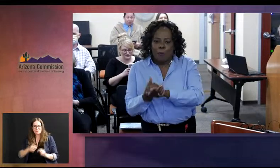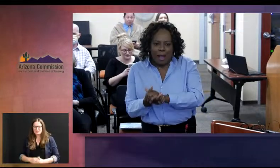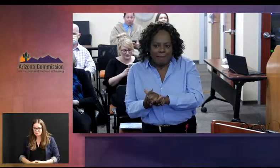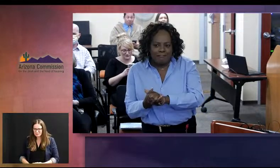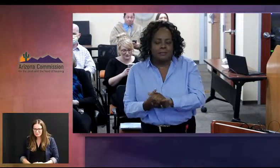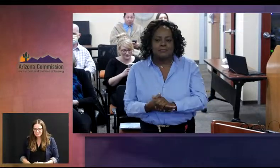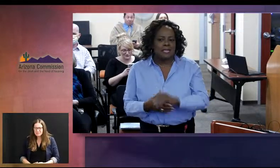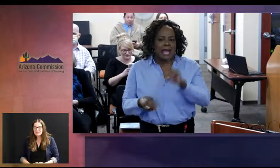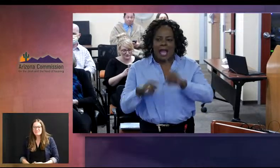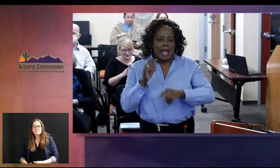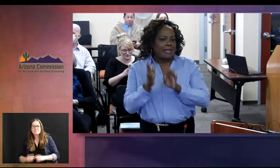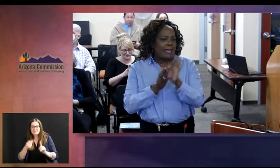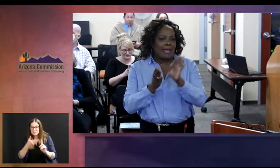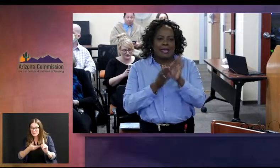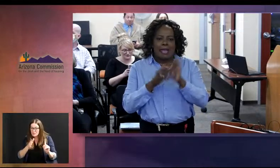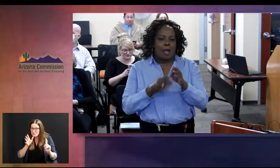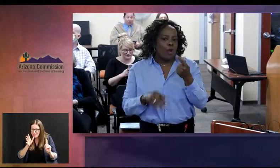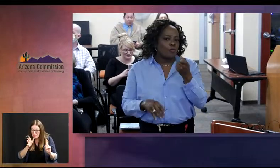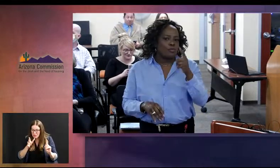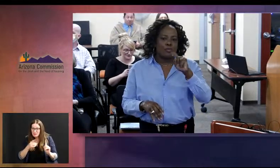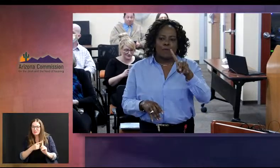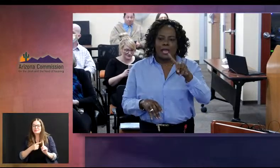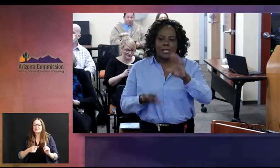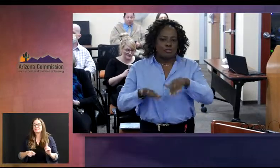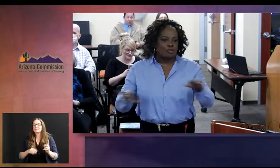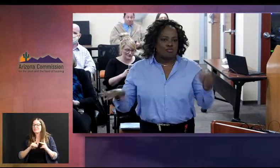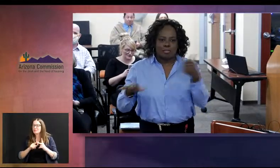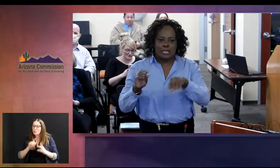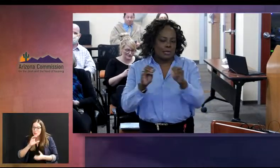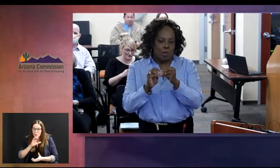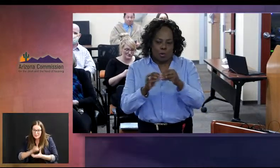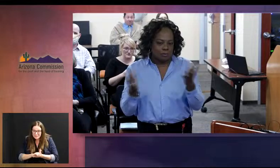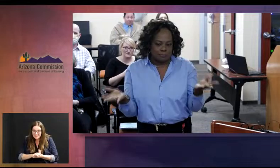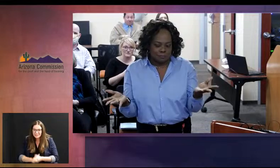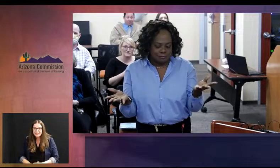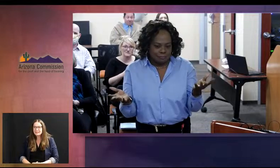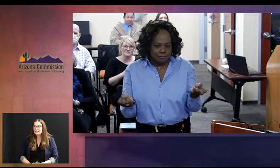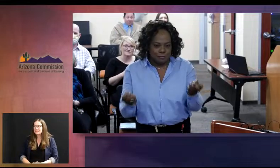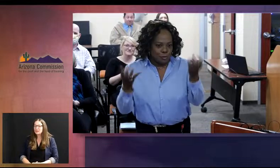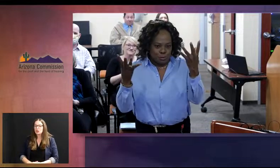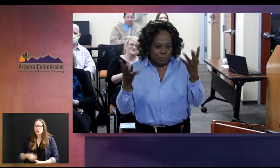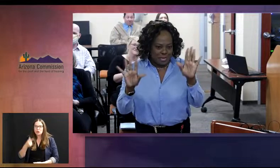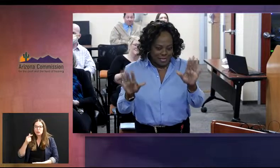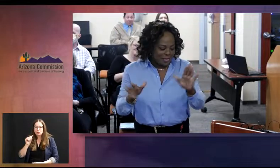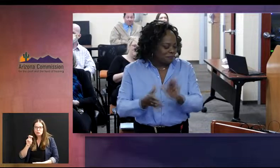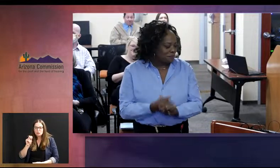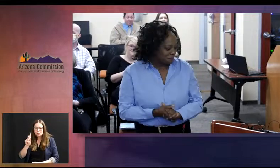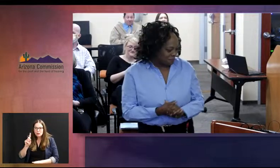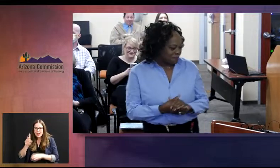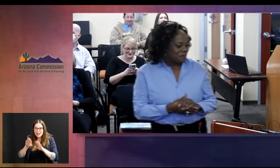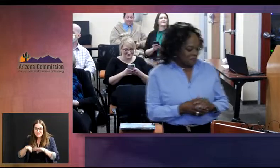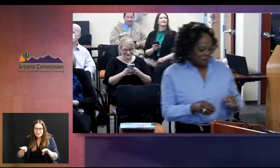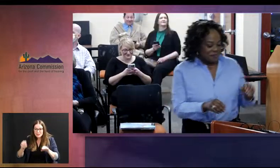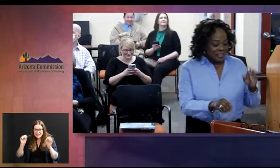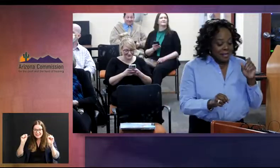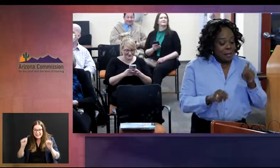I'm a mother, a wife. I can't count my grandchildren anymore. There are too many.